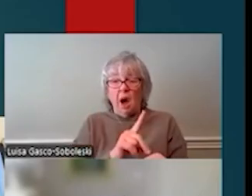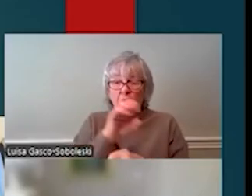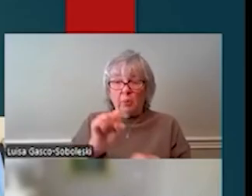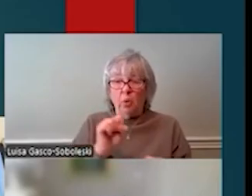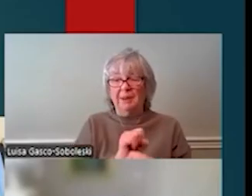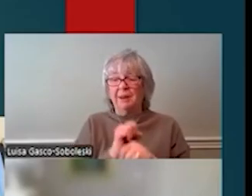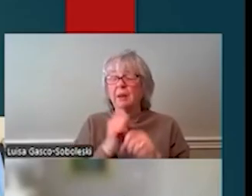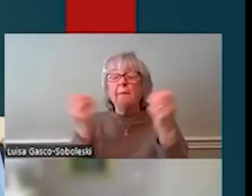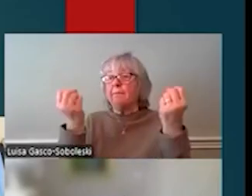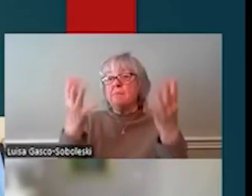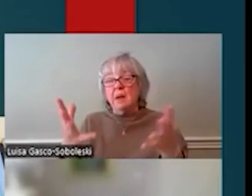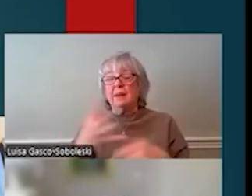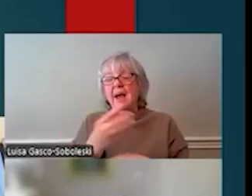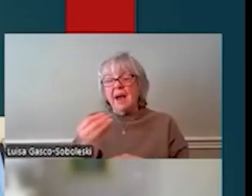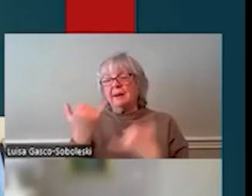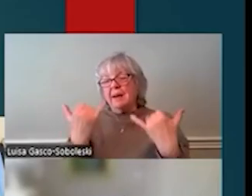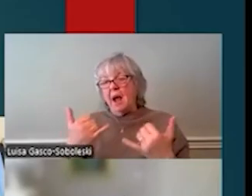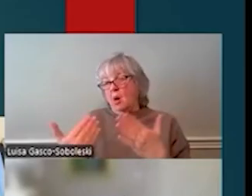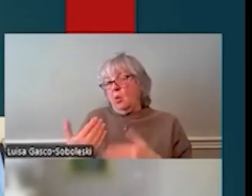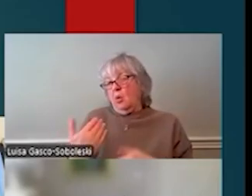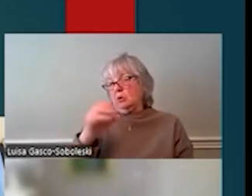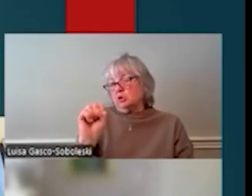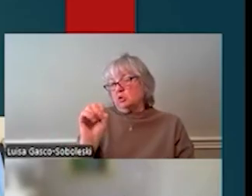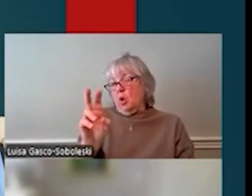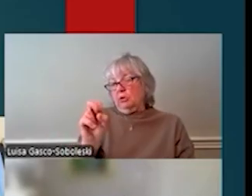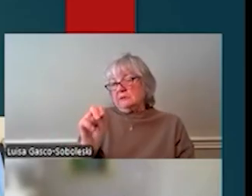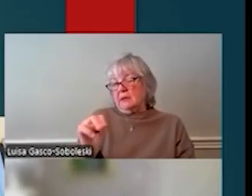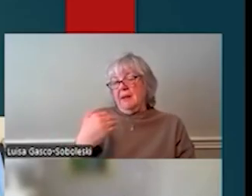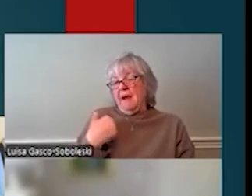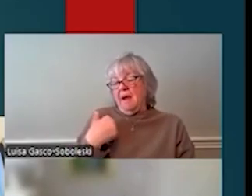appointment, or call the doctor's office to set up an appointment.